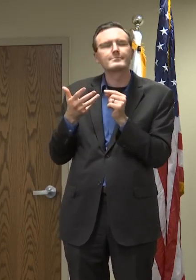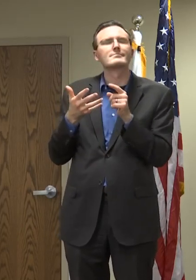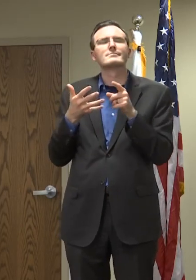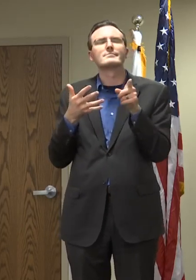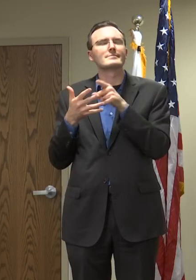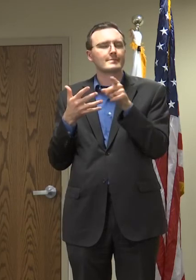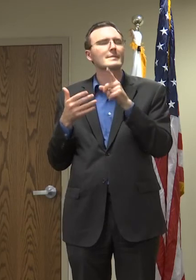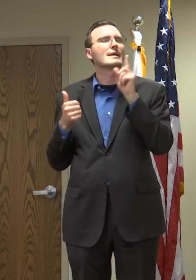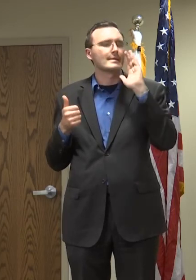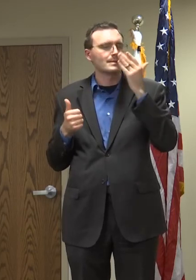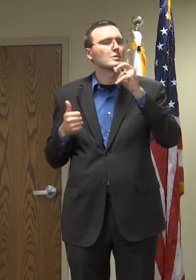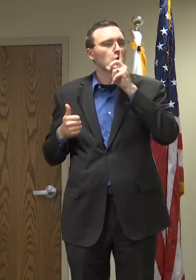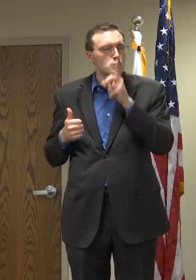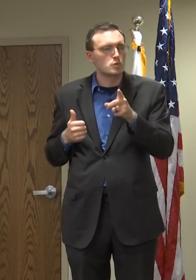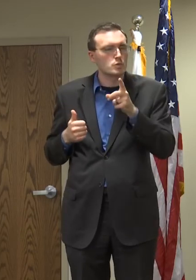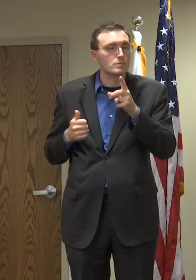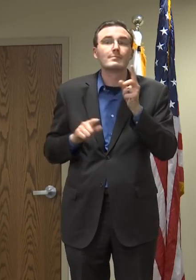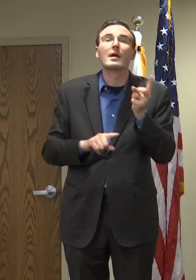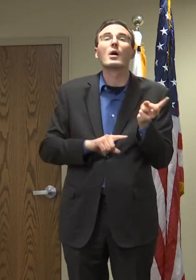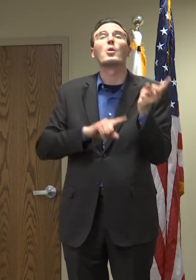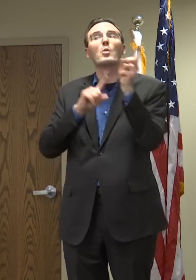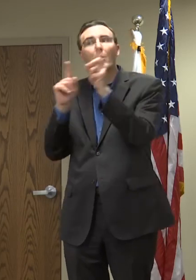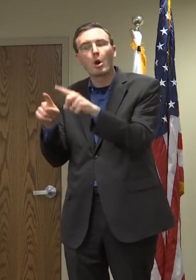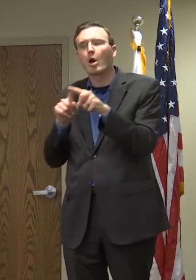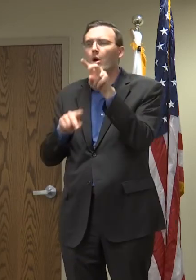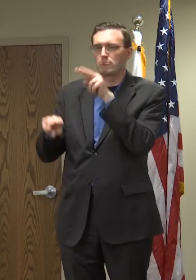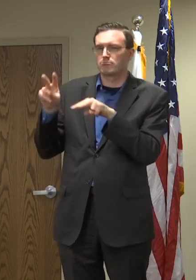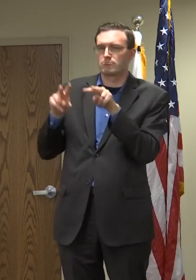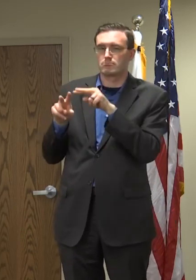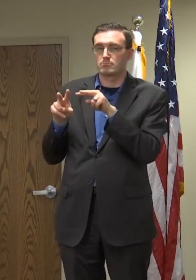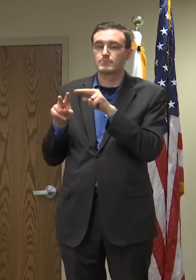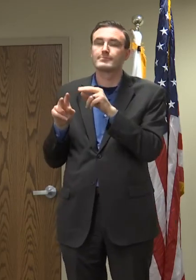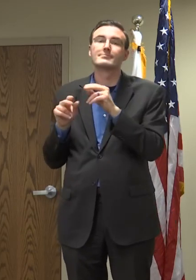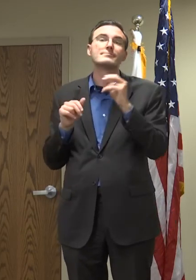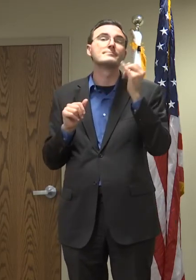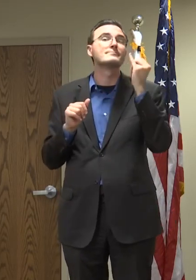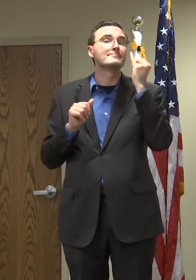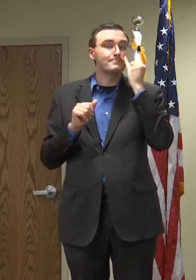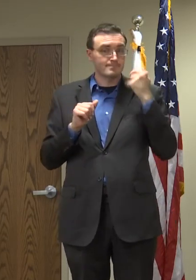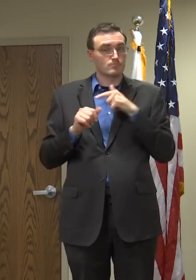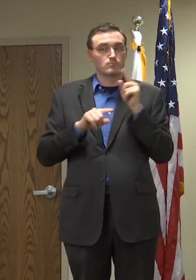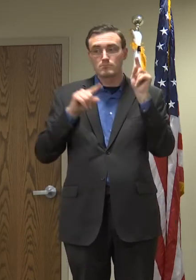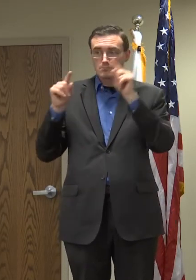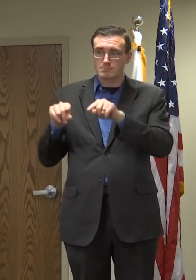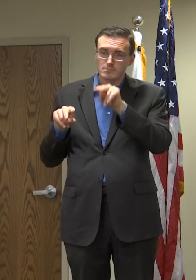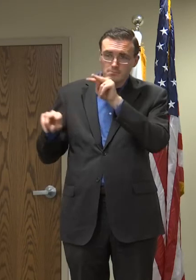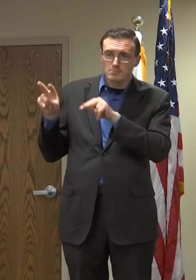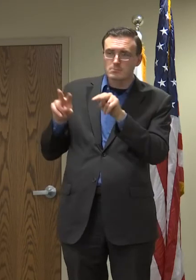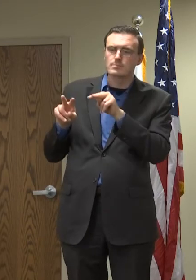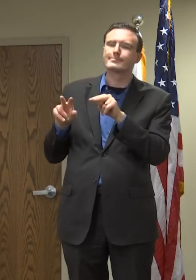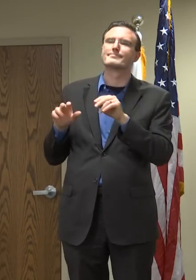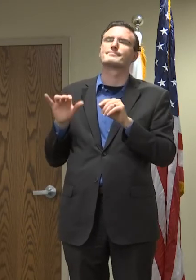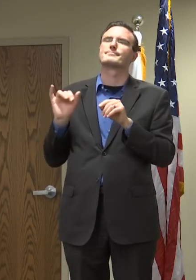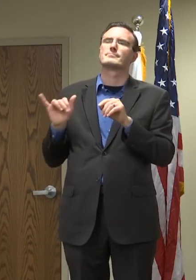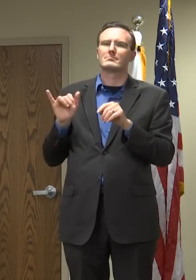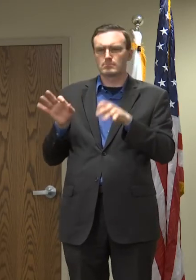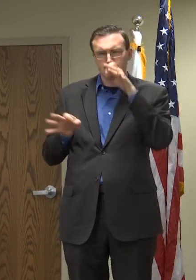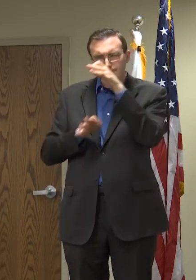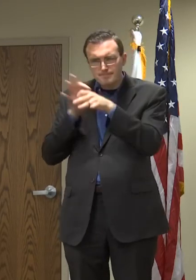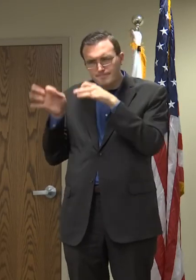complaint. If we feel that the complaint is validated, despite education, despite, discussion, despite,